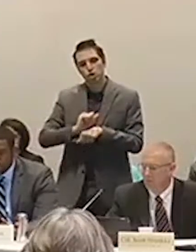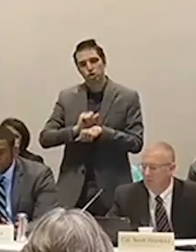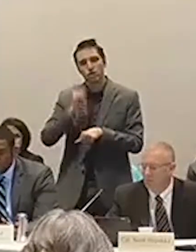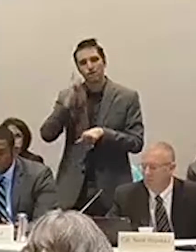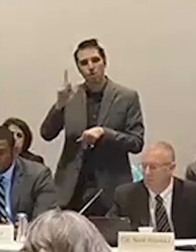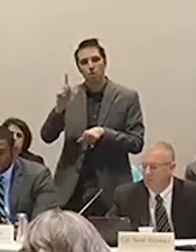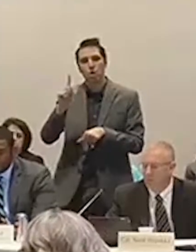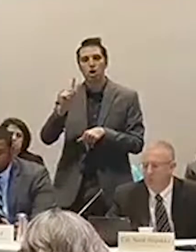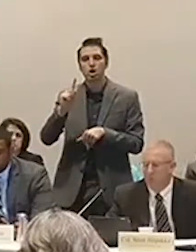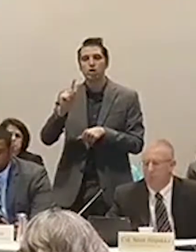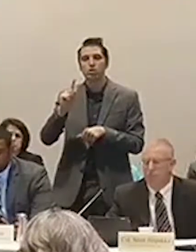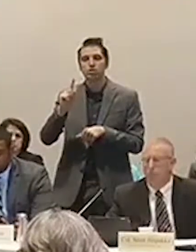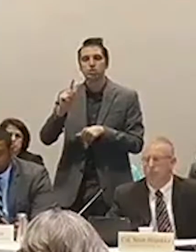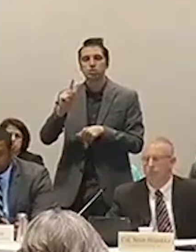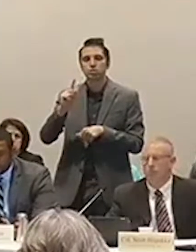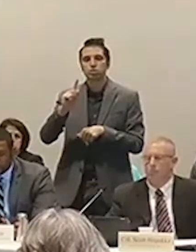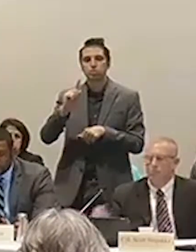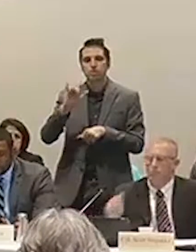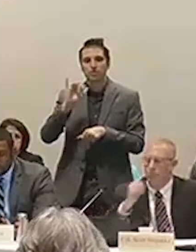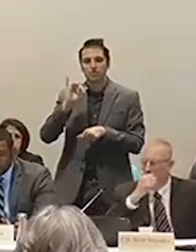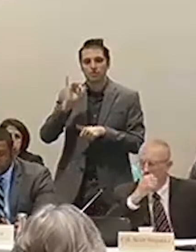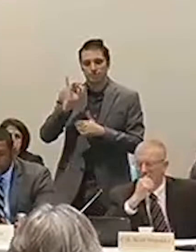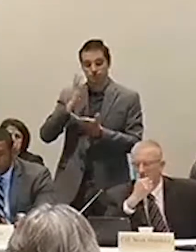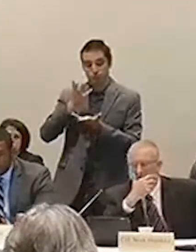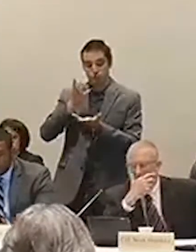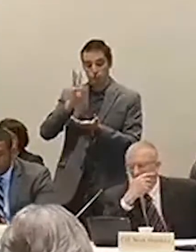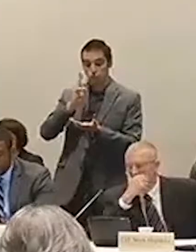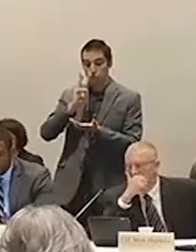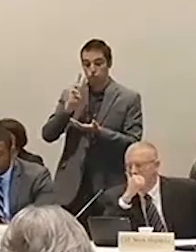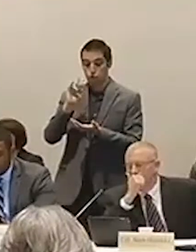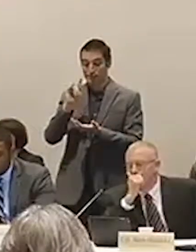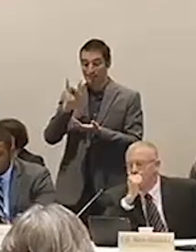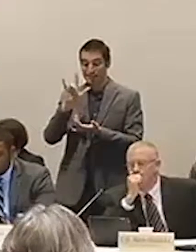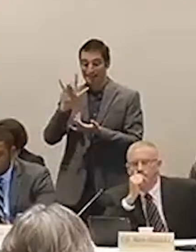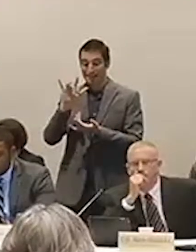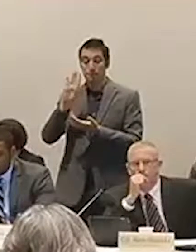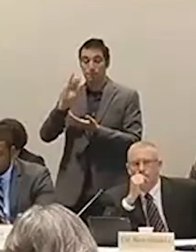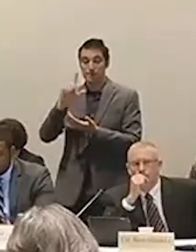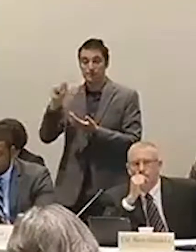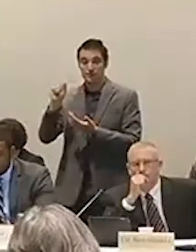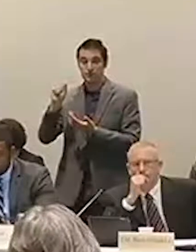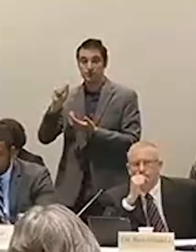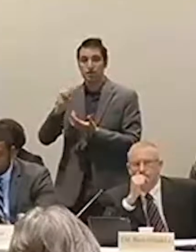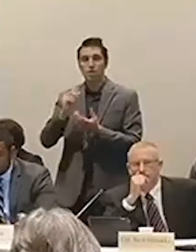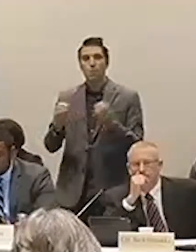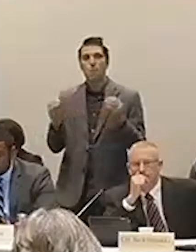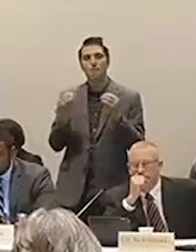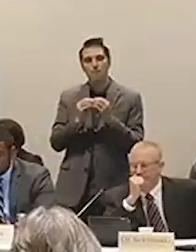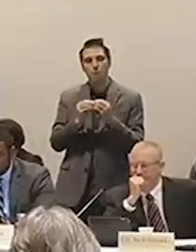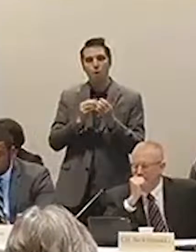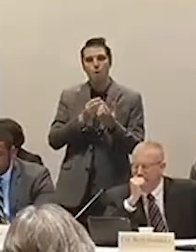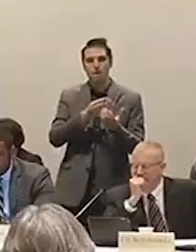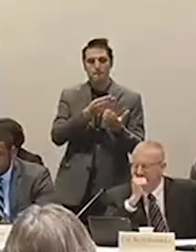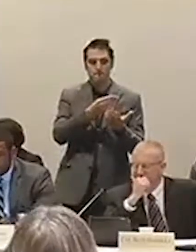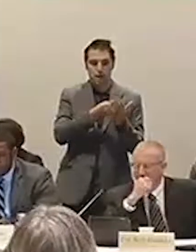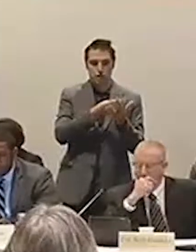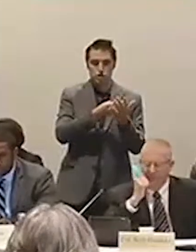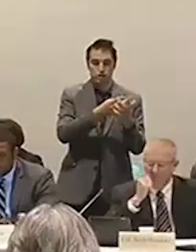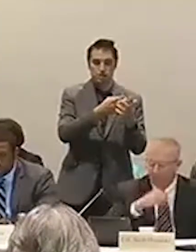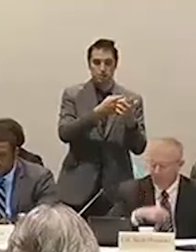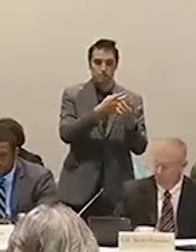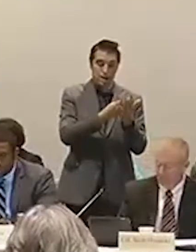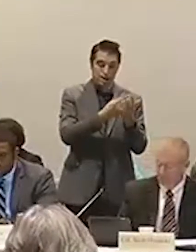regressive nature of utility bills. Utility bills take a bigger bite out of the budget of the low-income household than